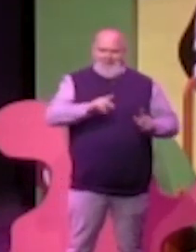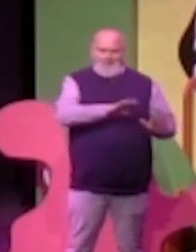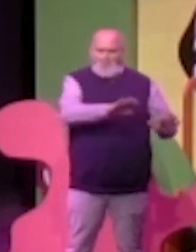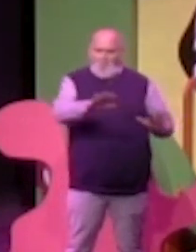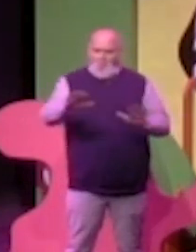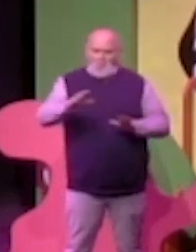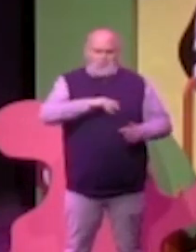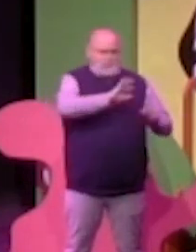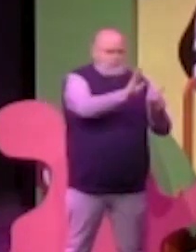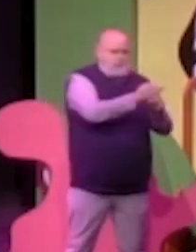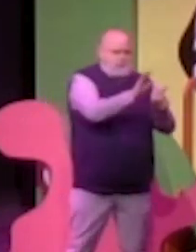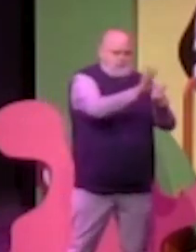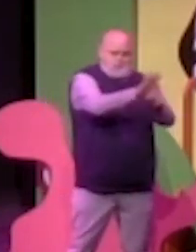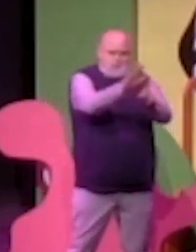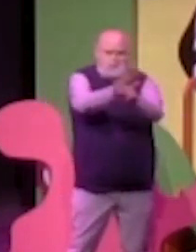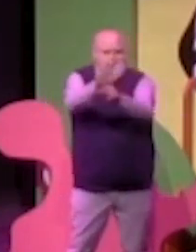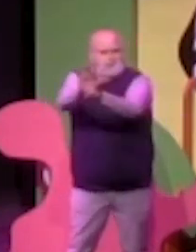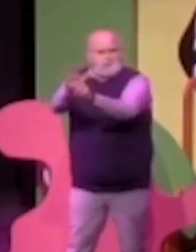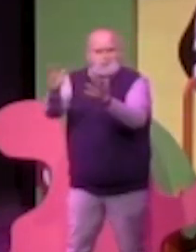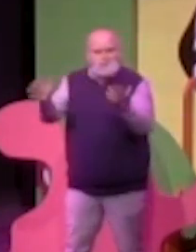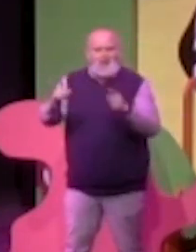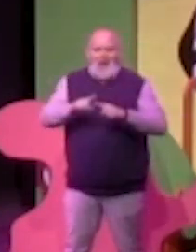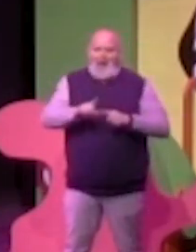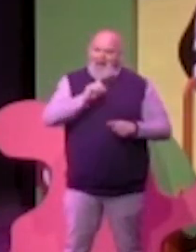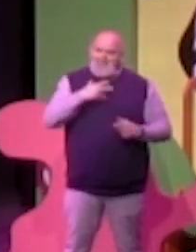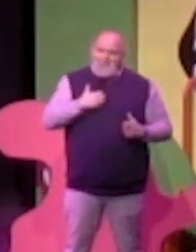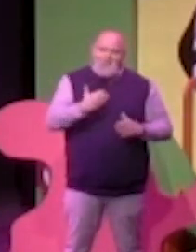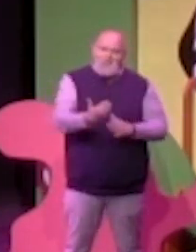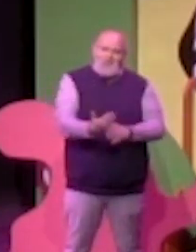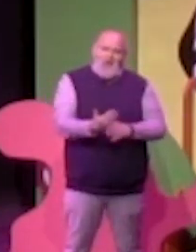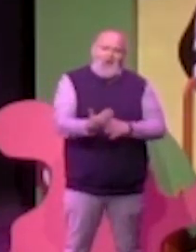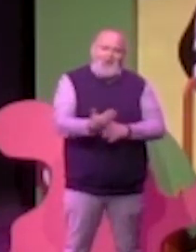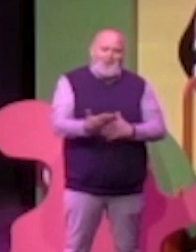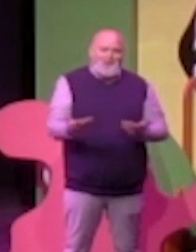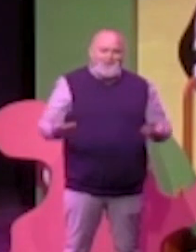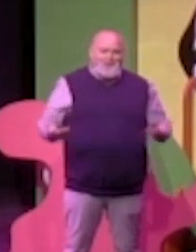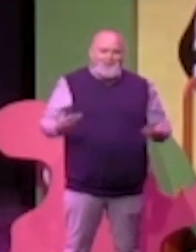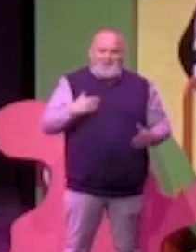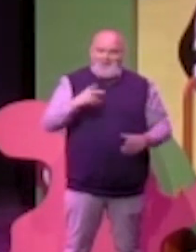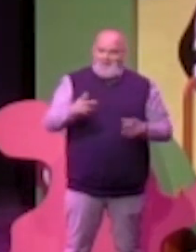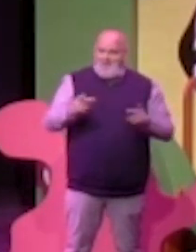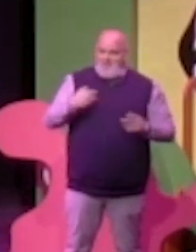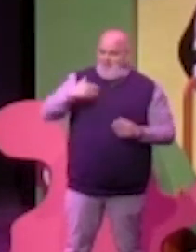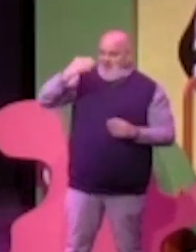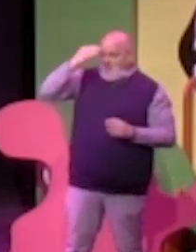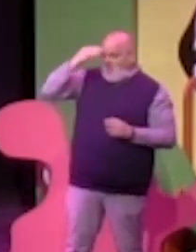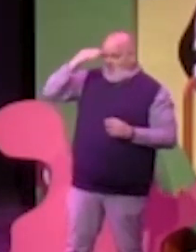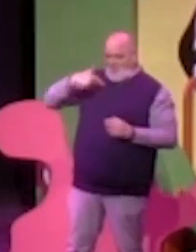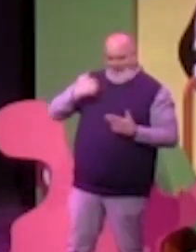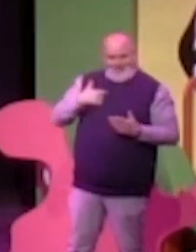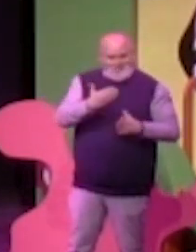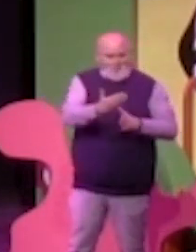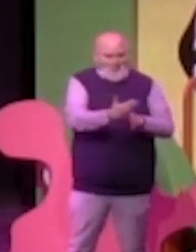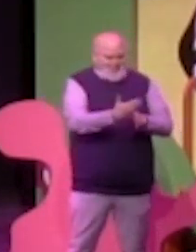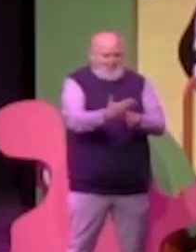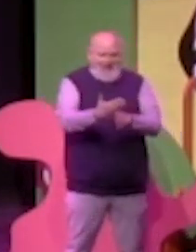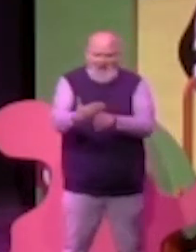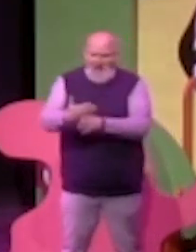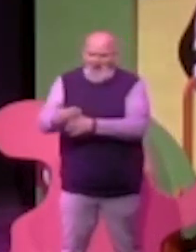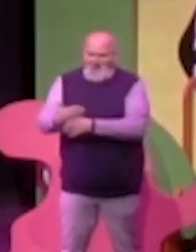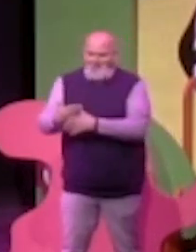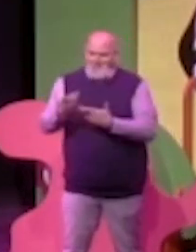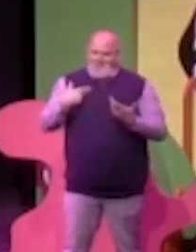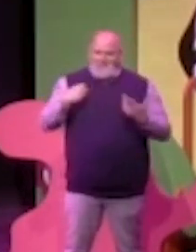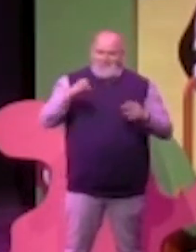our culture, you know, and, you know, I just wanna share. The people that I know just wanna share. So just, you know, opening